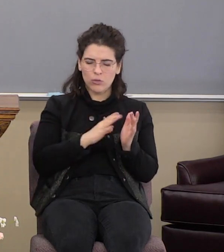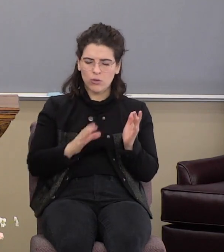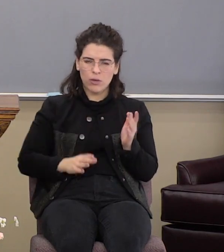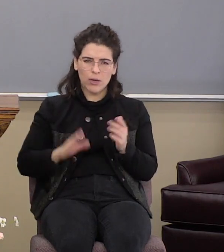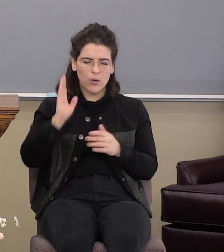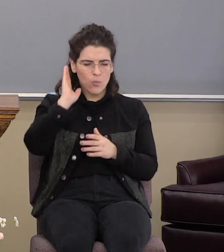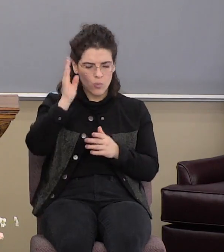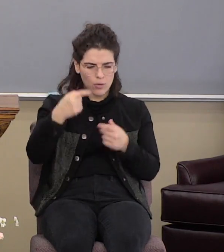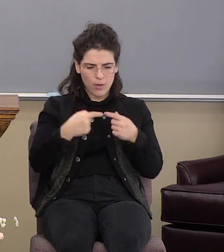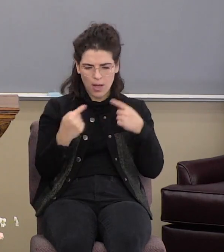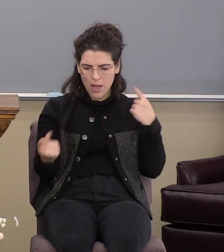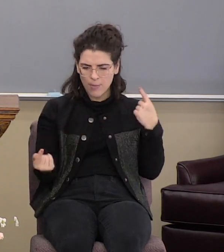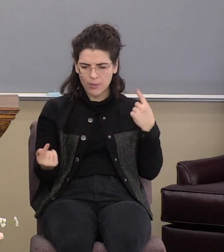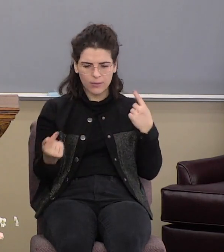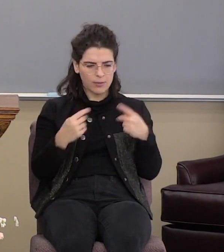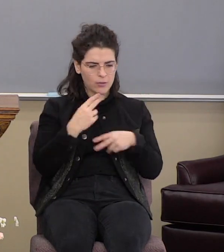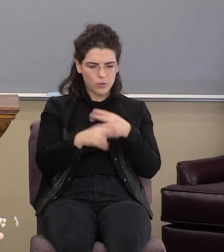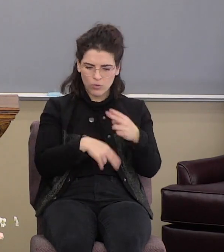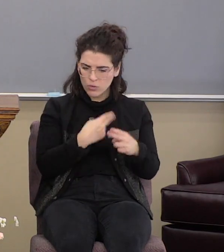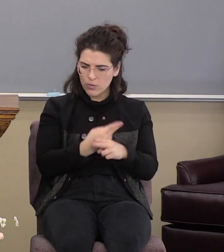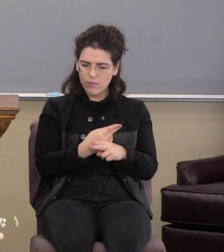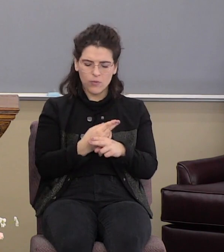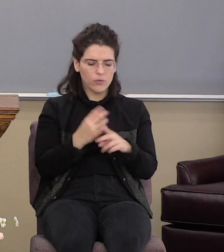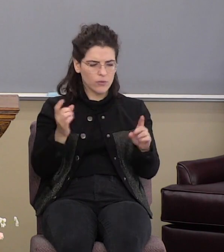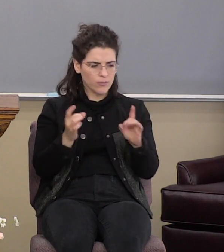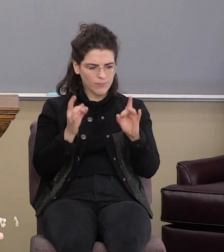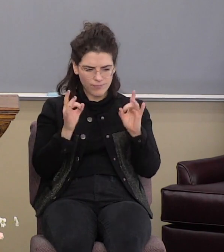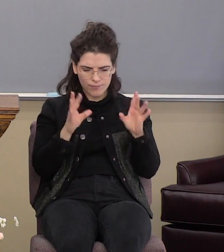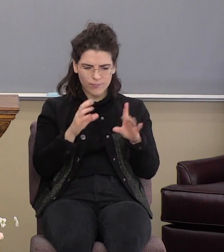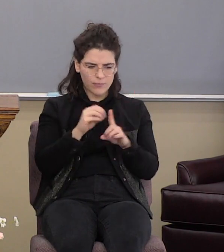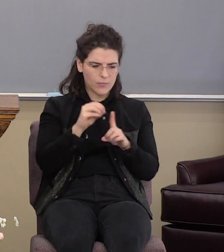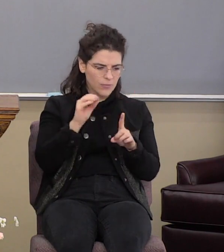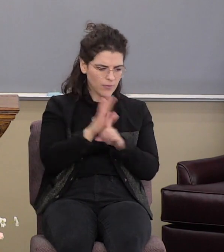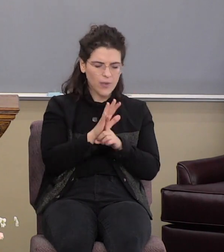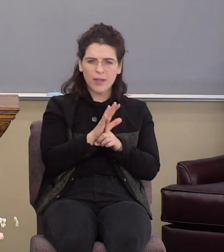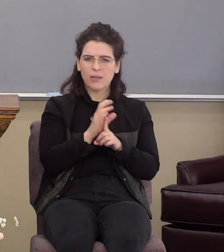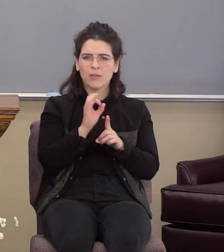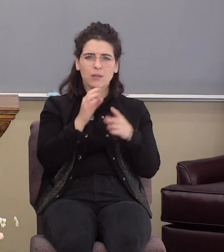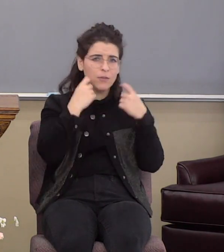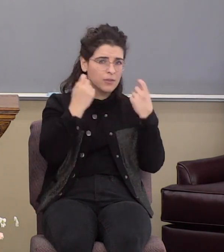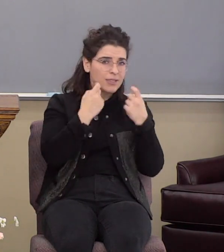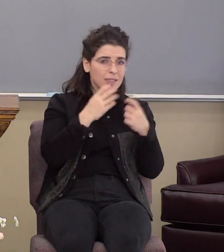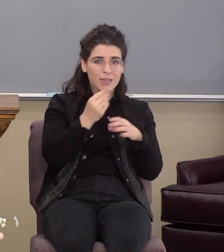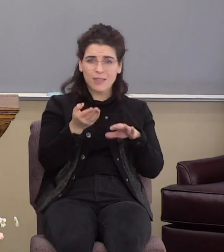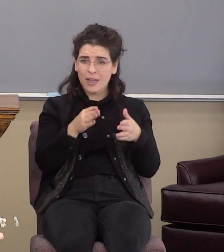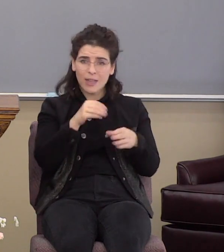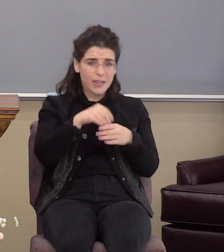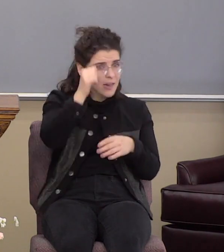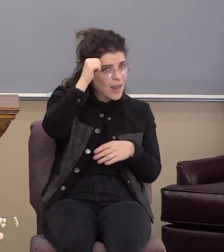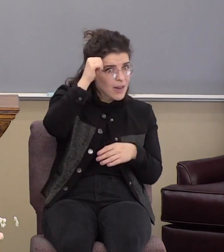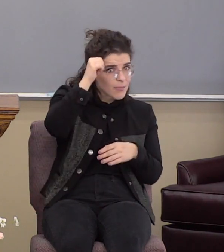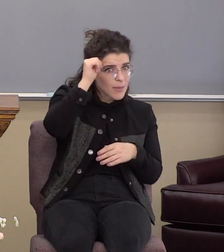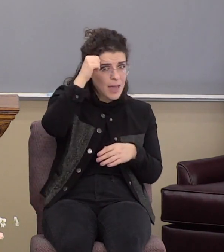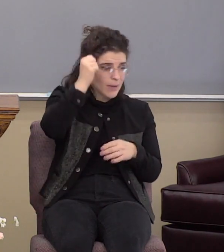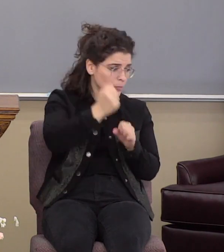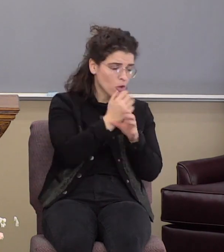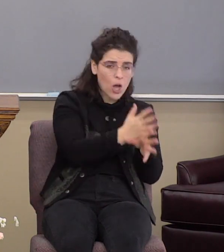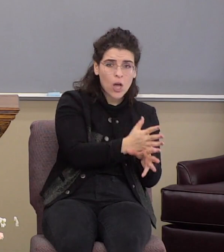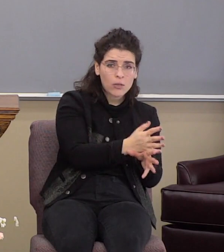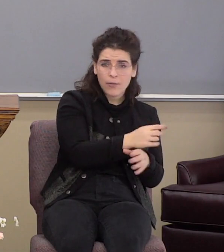counter the universal devastating effect of sin and death in Adam. Adam's the cause.